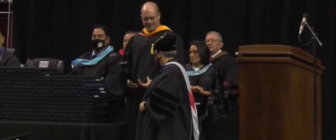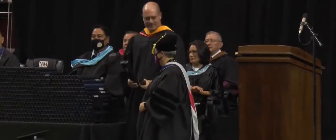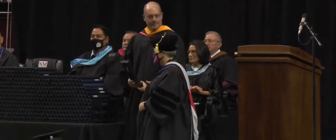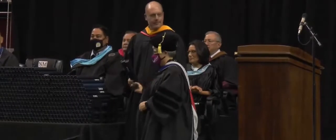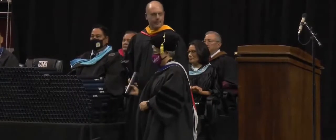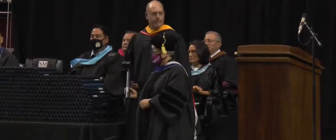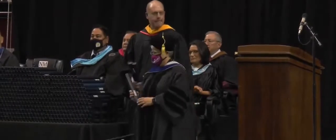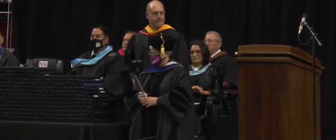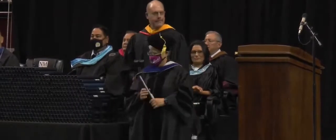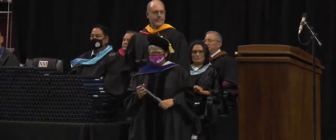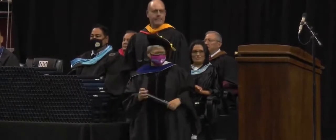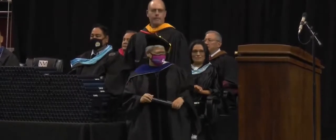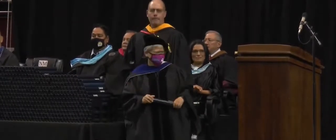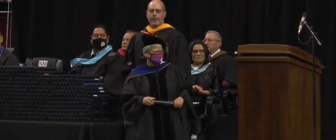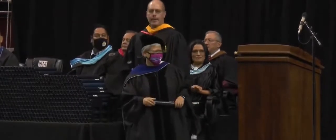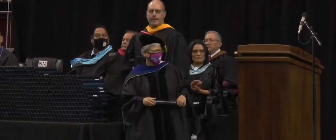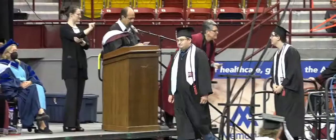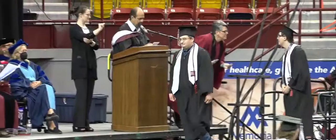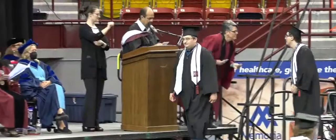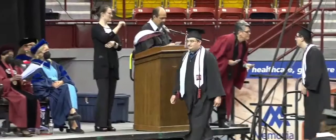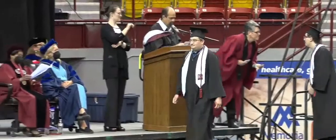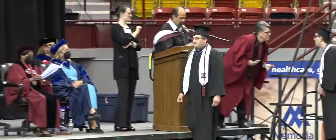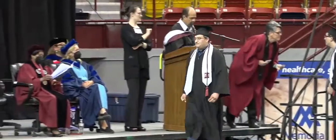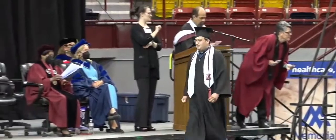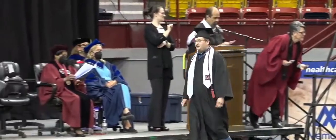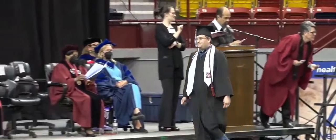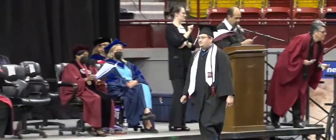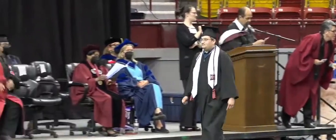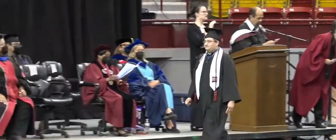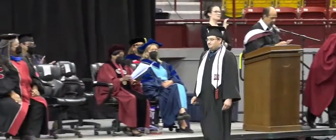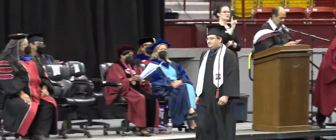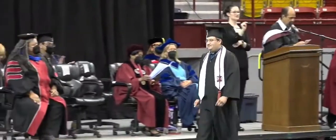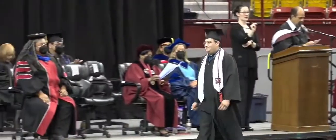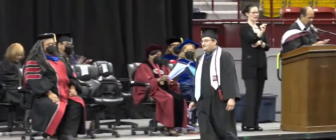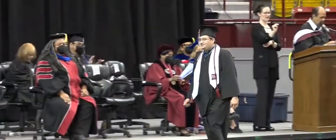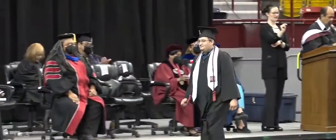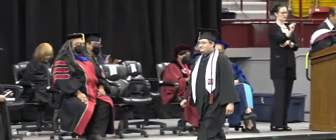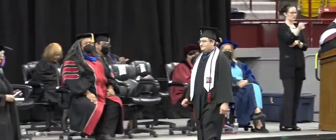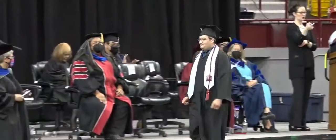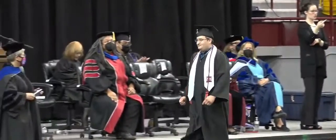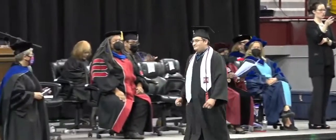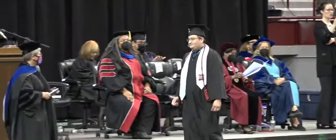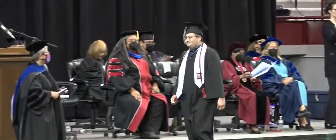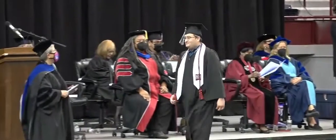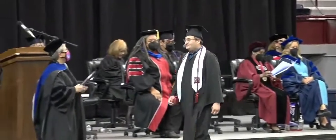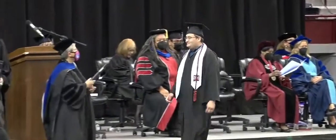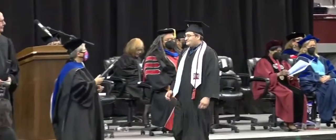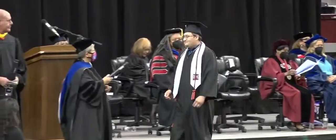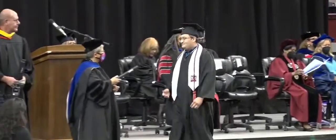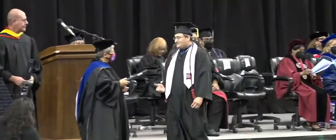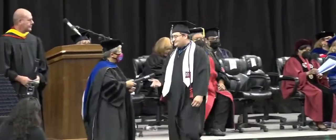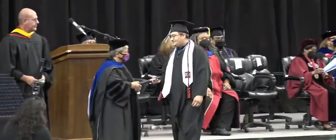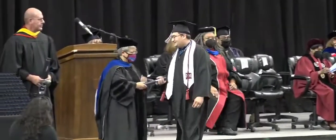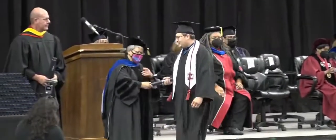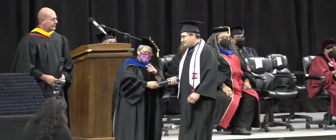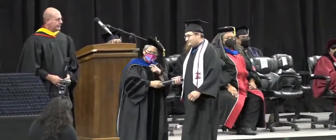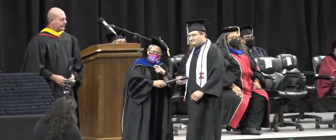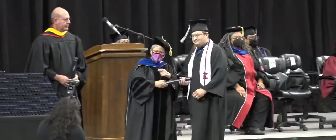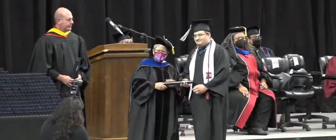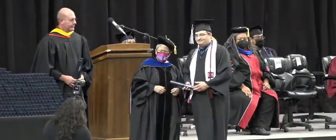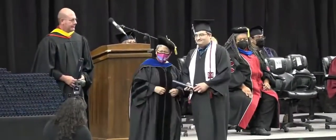David Paul Esqueda, Computer Technology, Crimson Scholar Graduate.